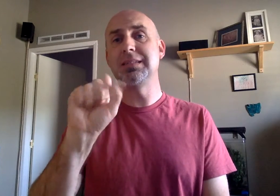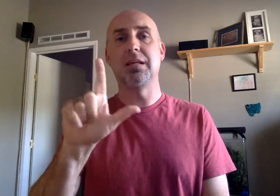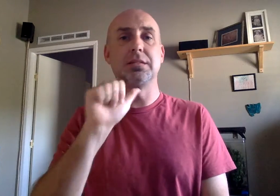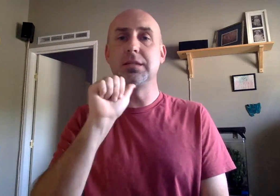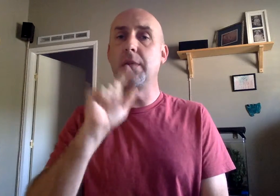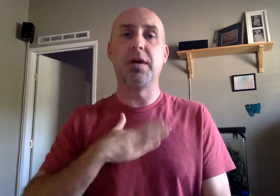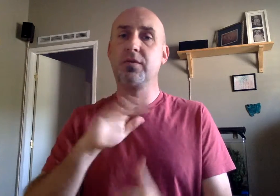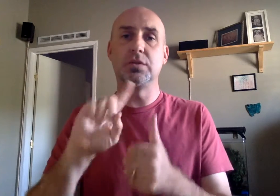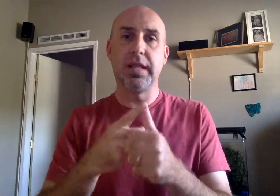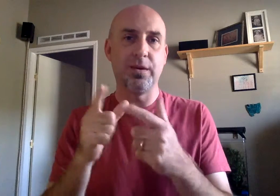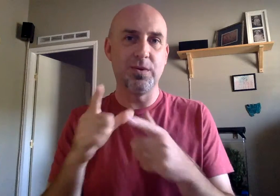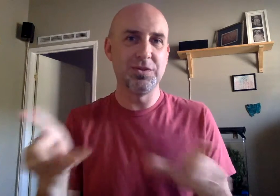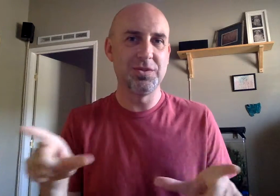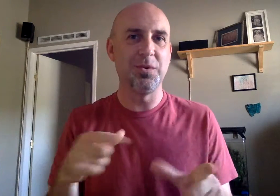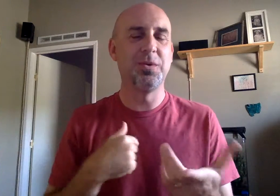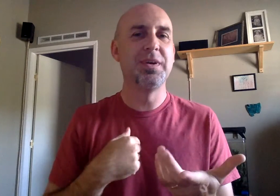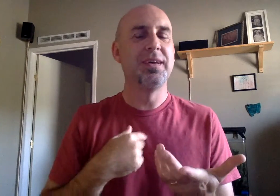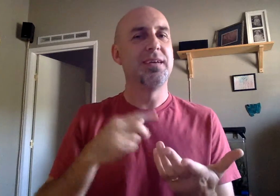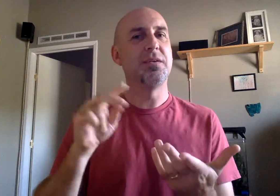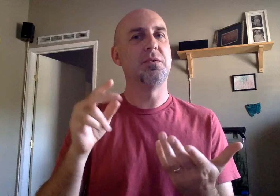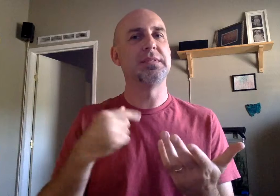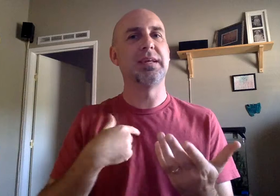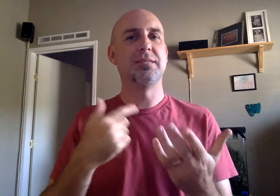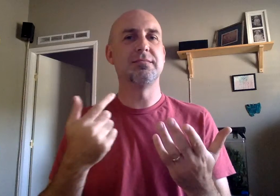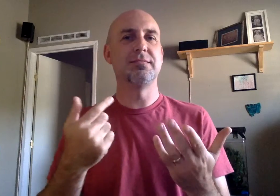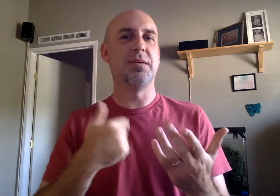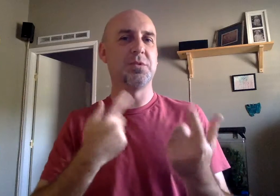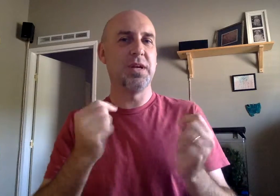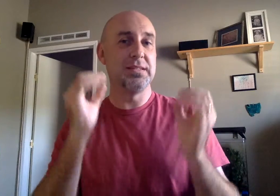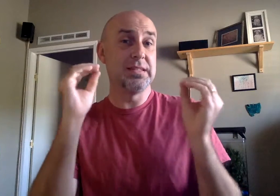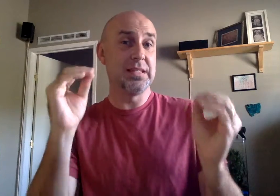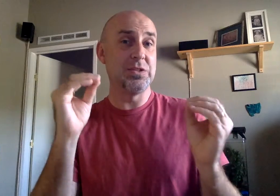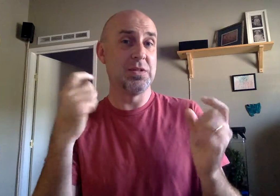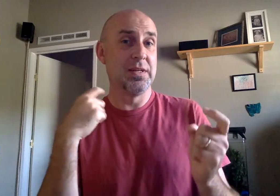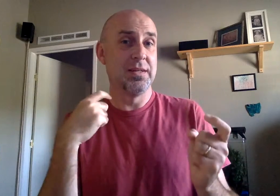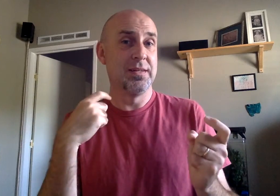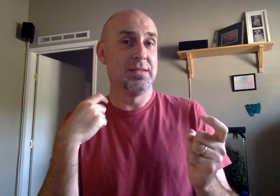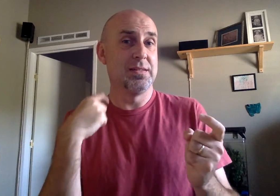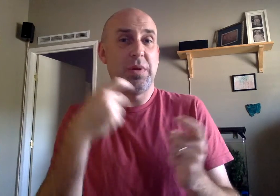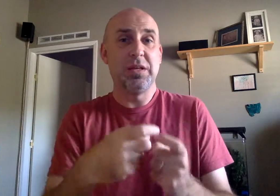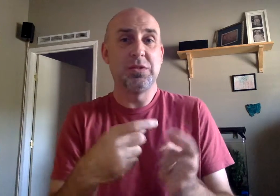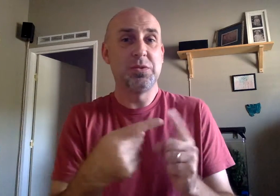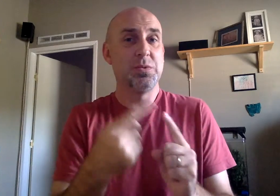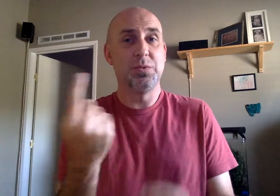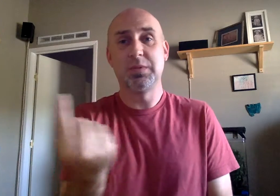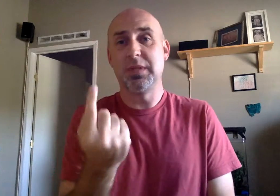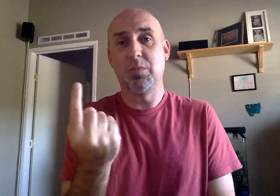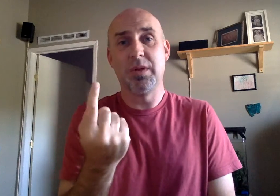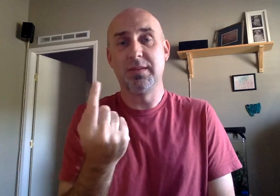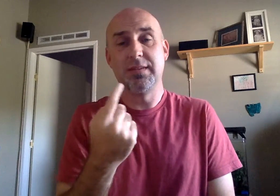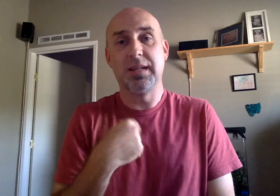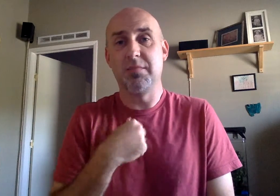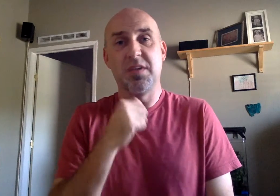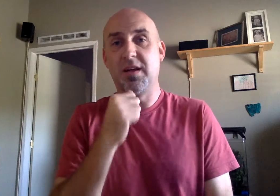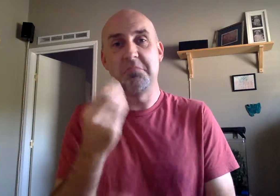ASL is not my first language. So, it's like I'm trying to teach Spanish to someone and I'm not